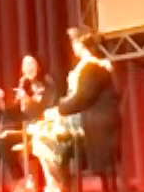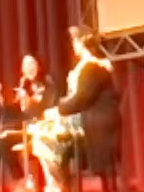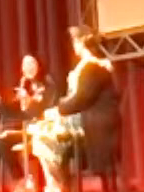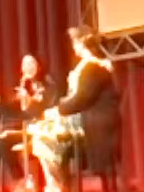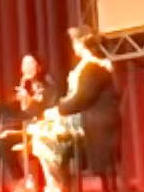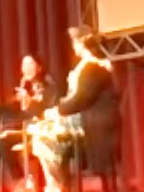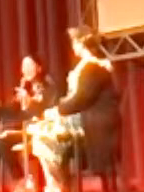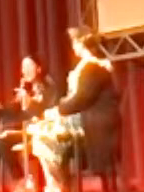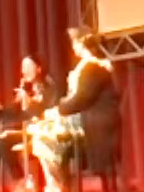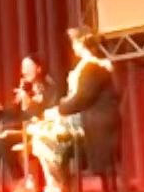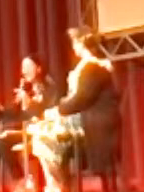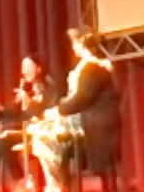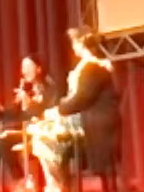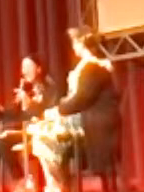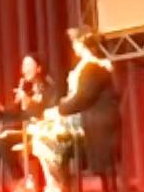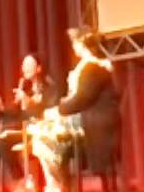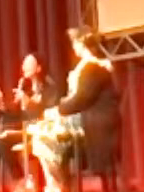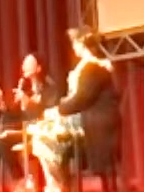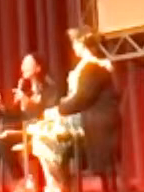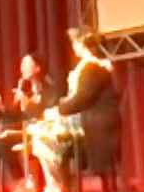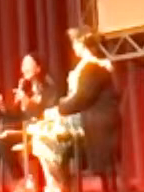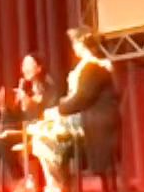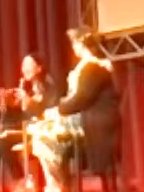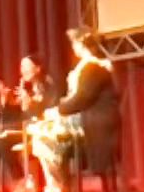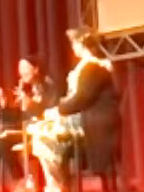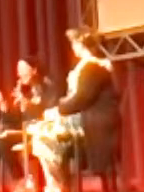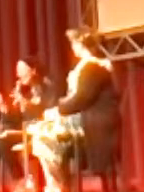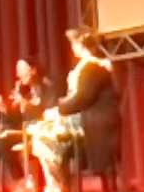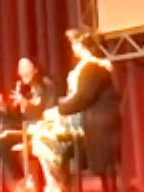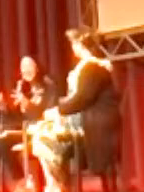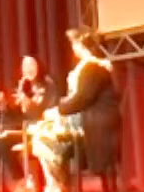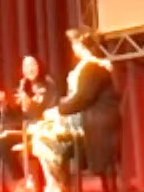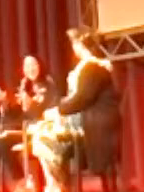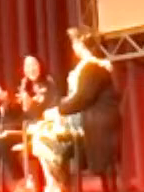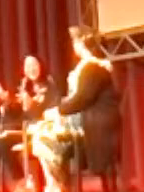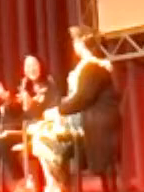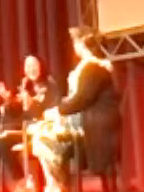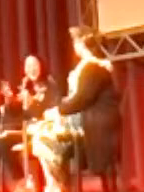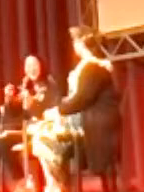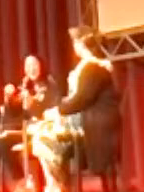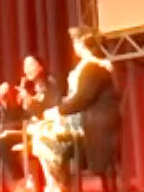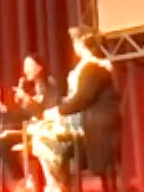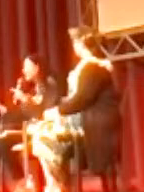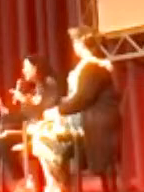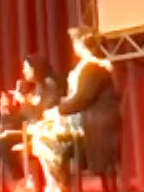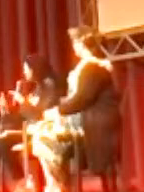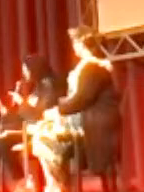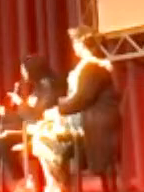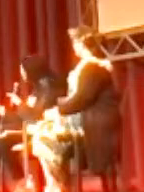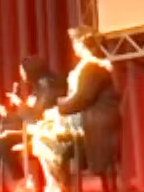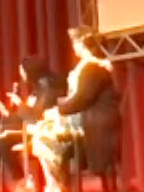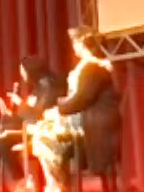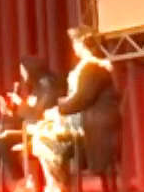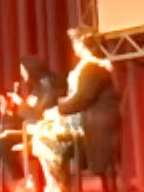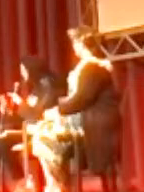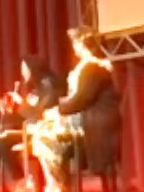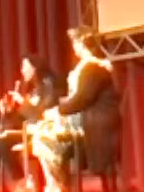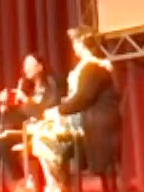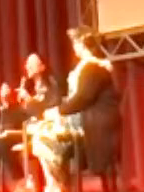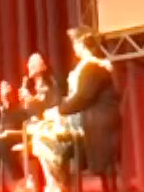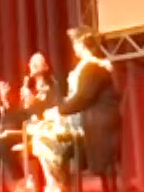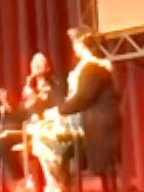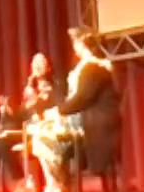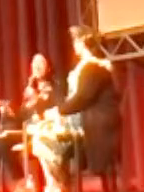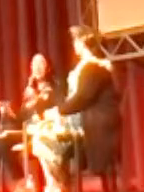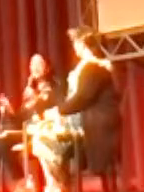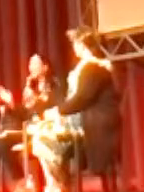contemporary, the current generations. It's so exciting to see that come together. Those collaborations within your communities